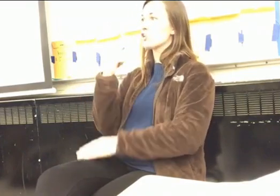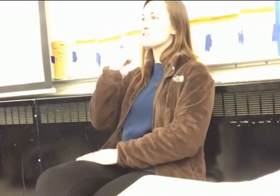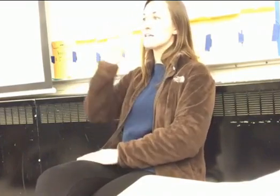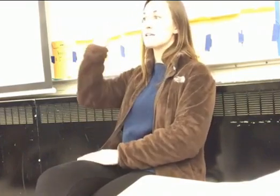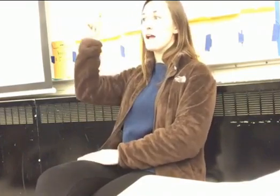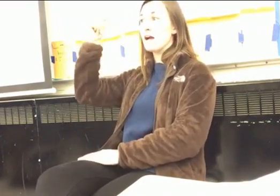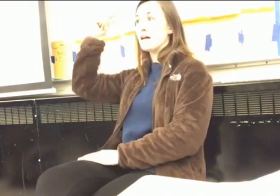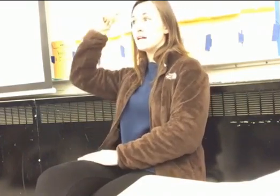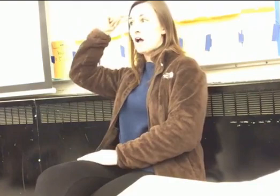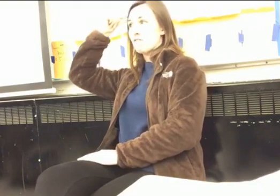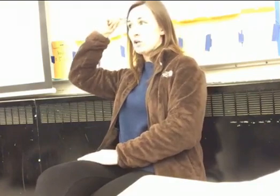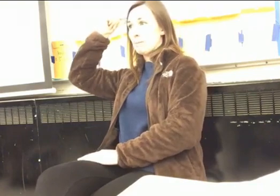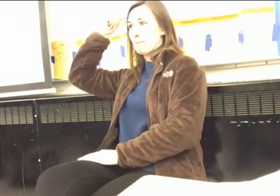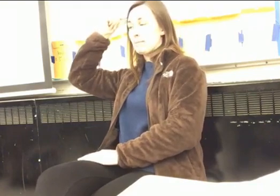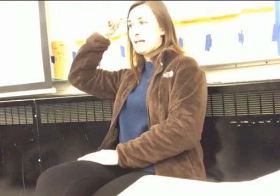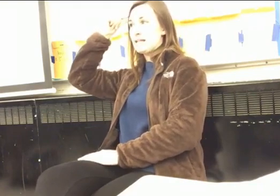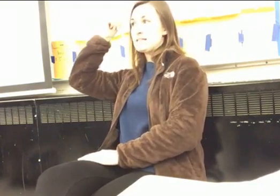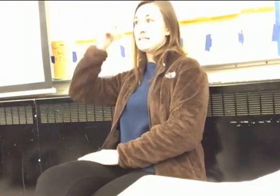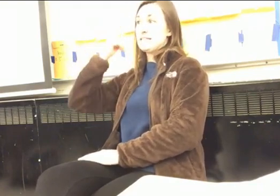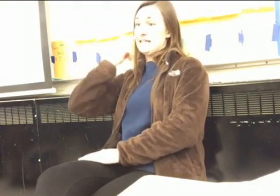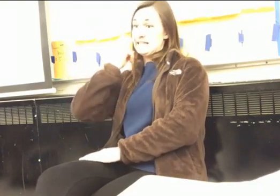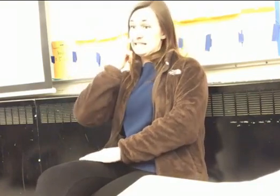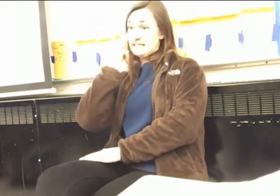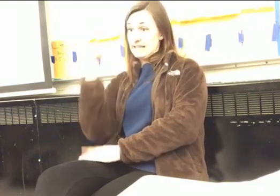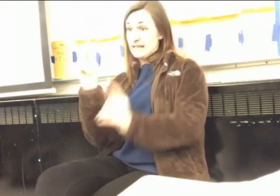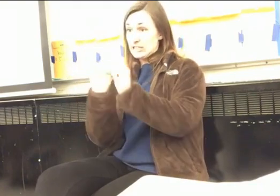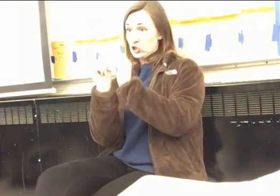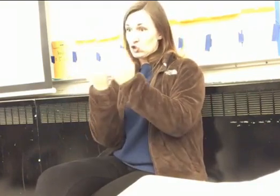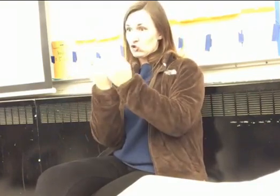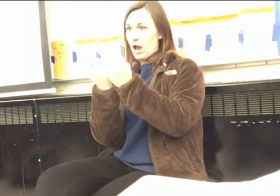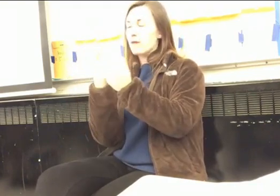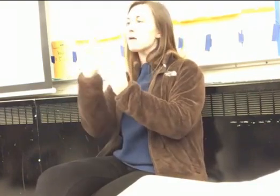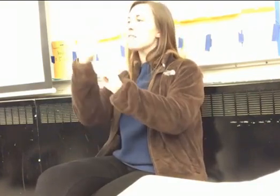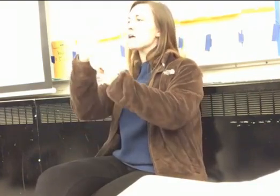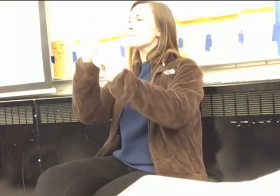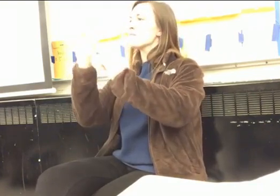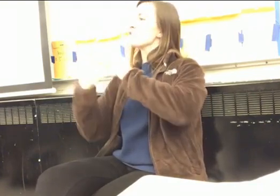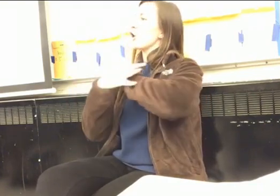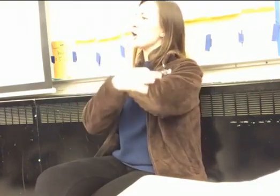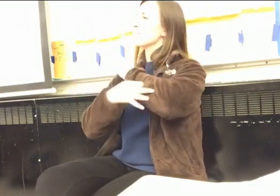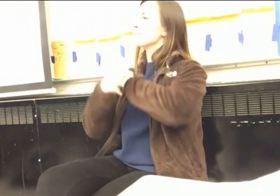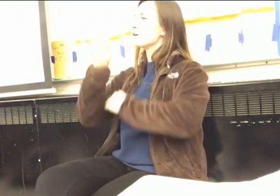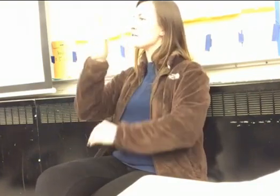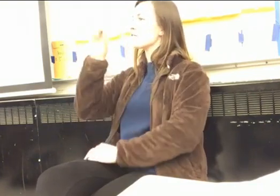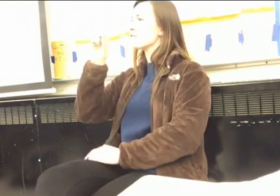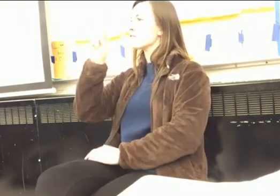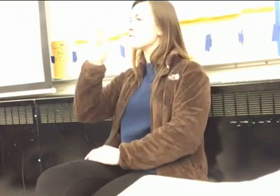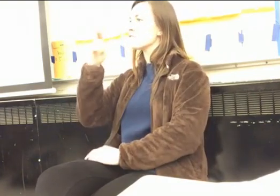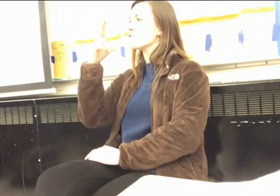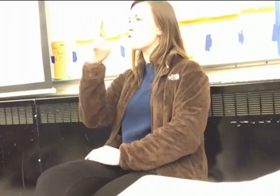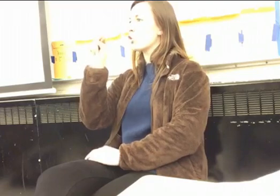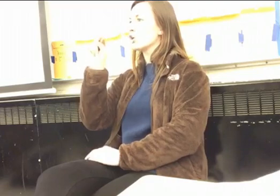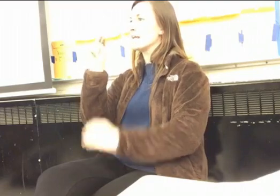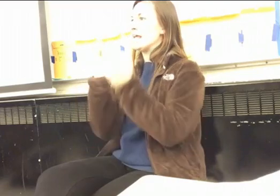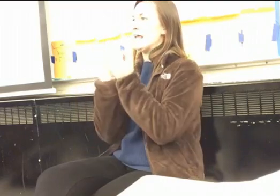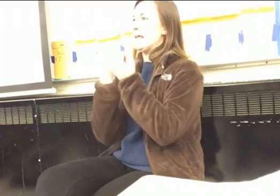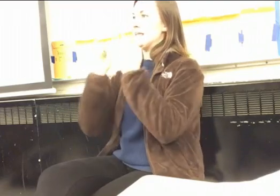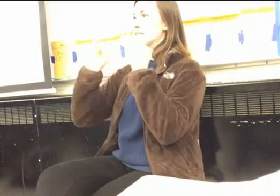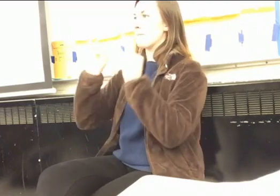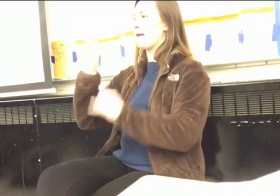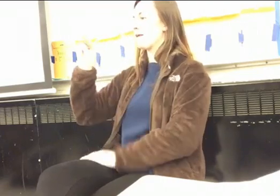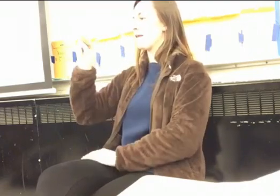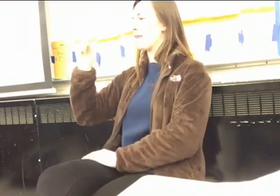government seeing these tribes as foreign independent nations. So previously in the 1700s and